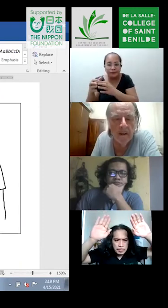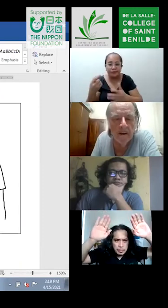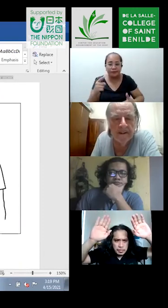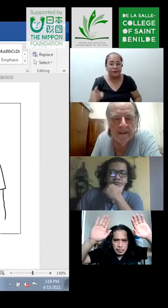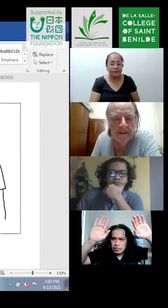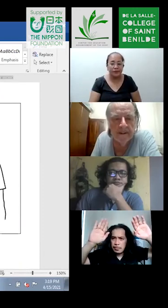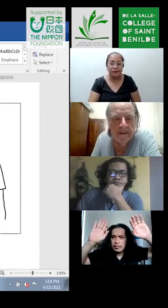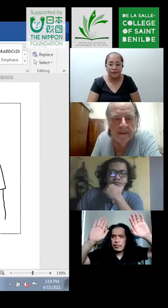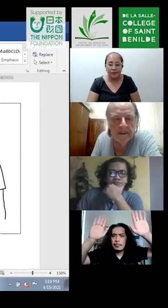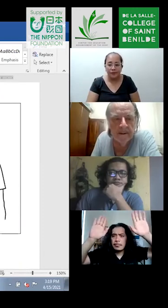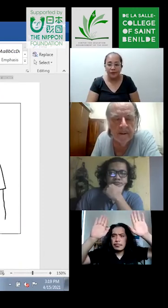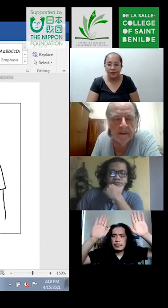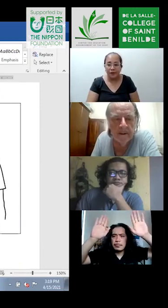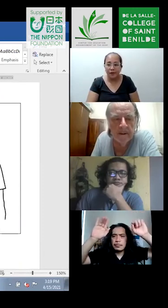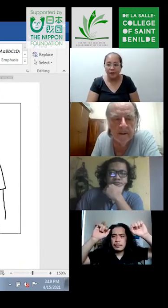This is All right. Peebs.